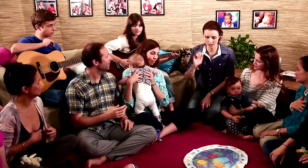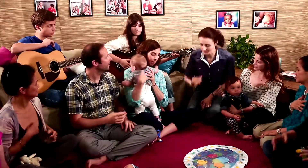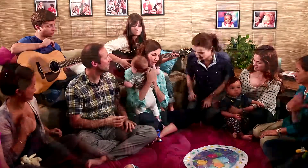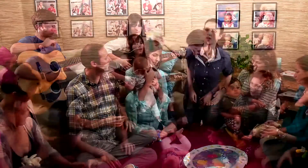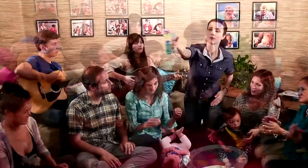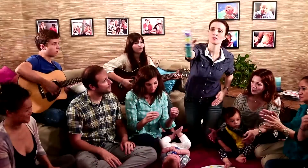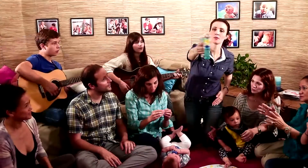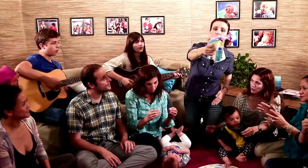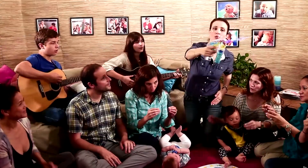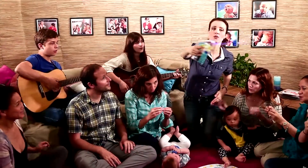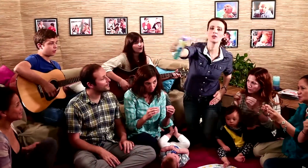done.